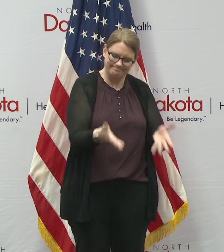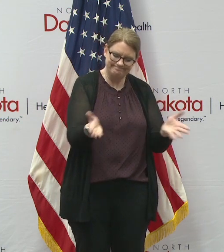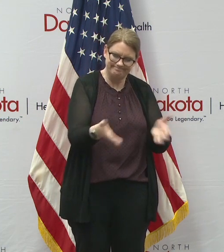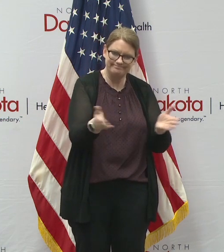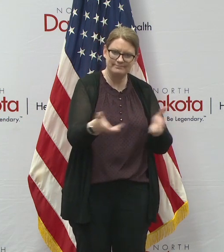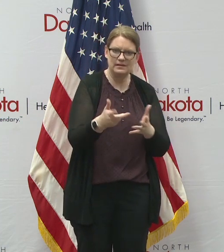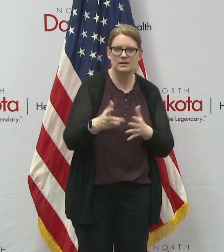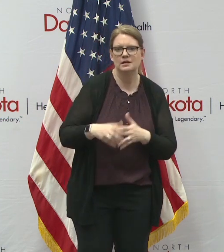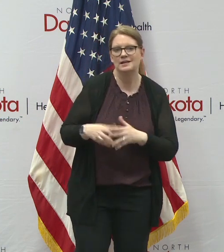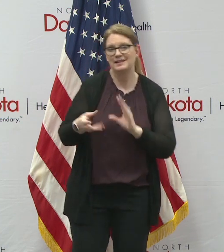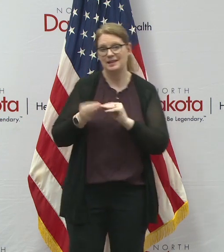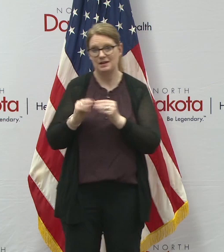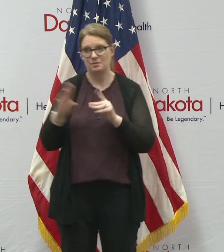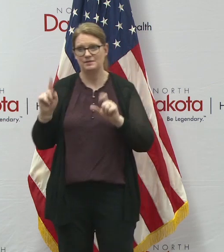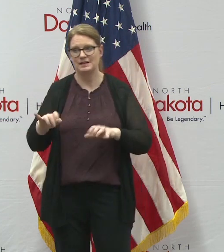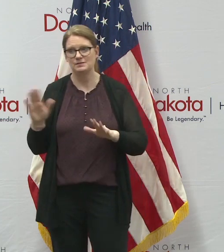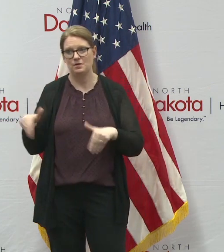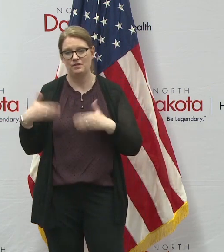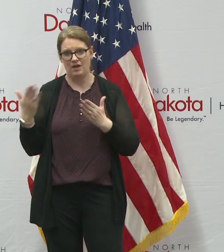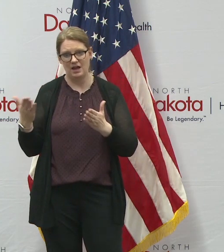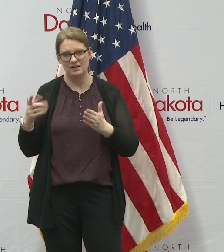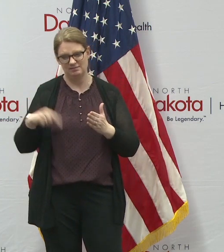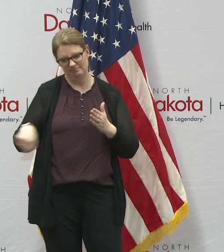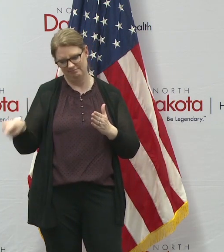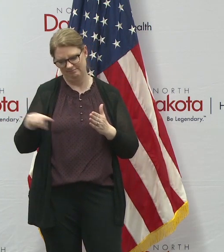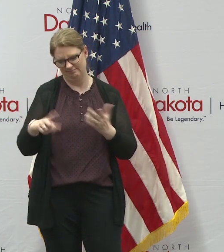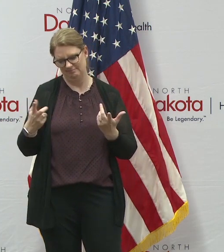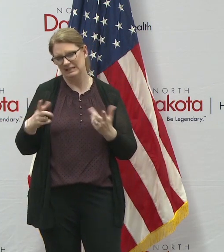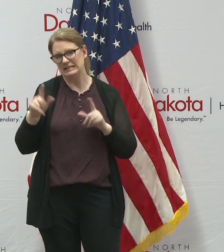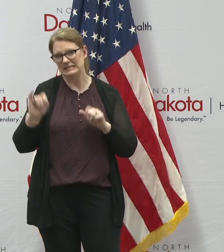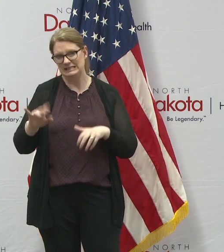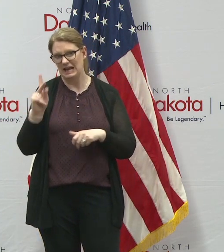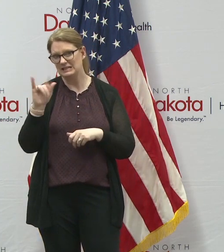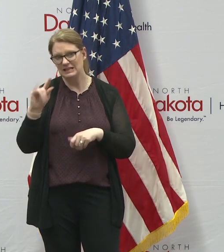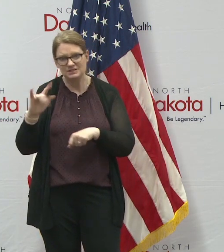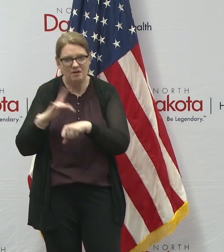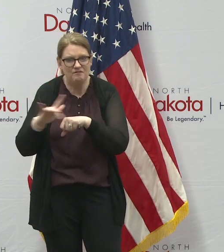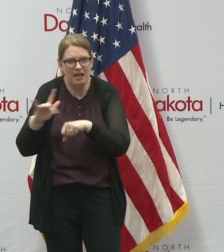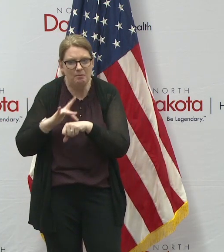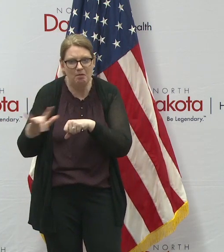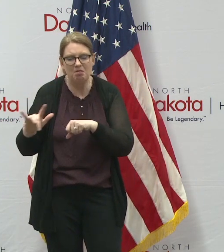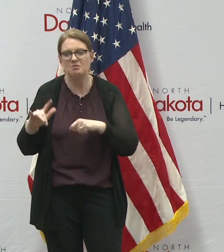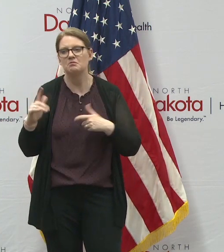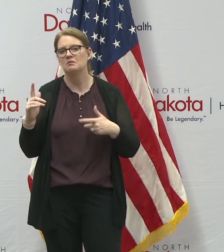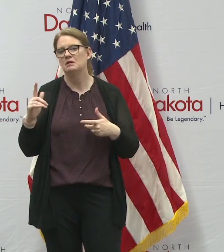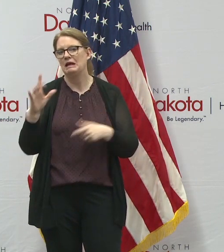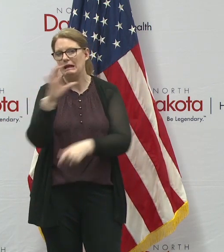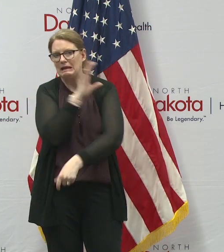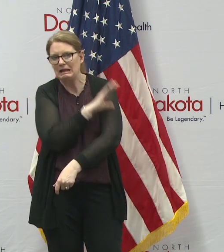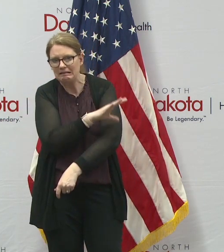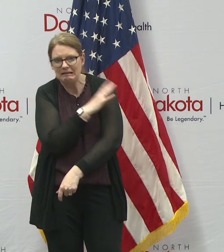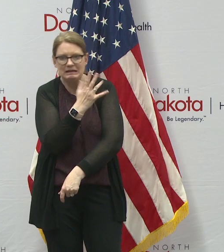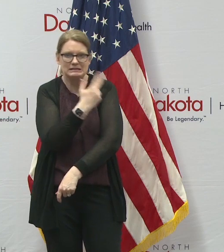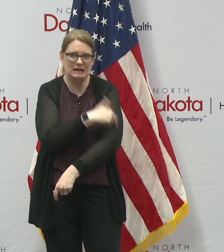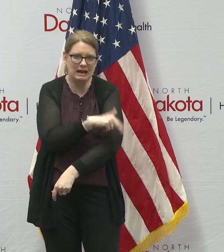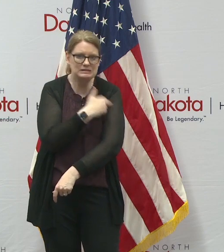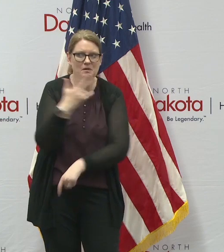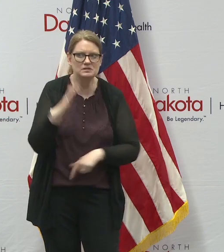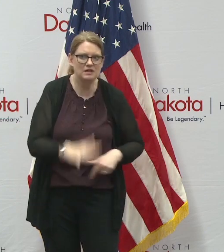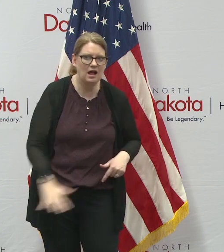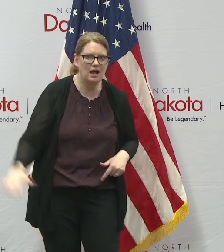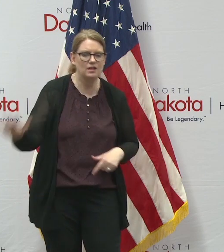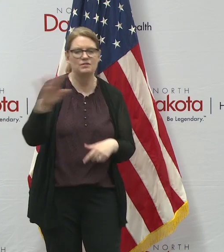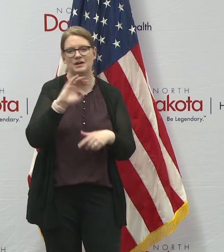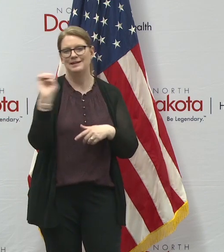The rest of the number of tests given is providers. I mean, test kits are out there at clinics and at hospitals around the state,